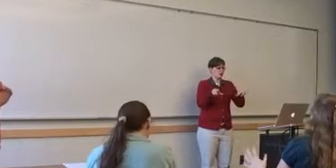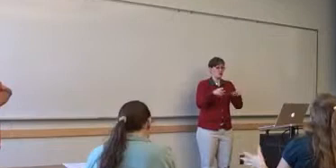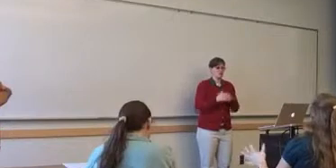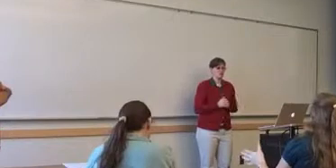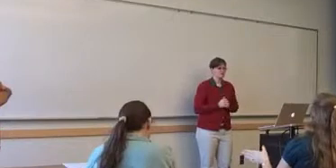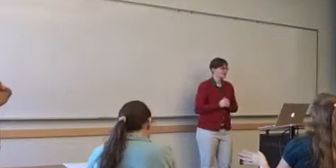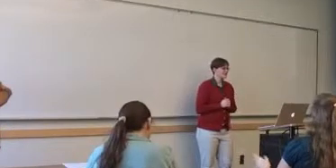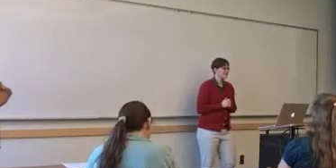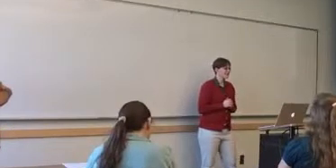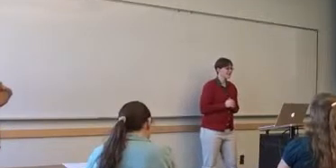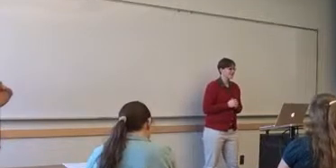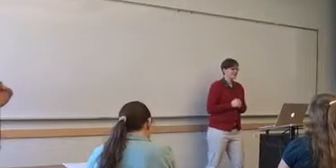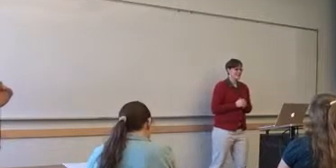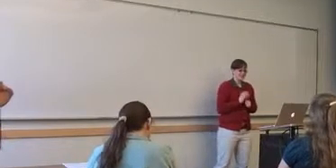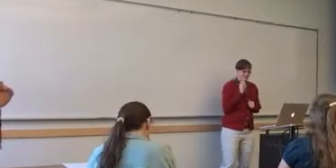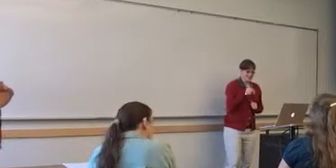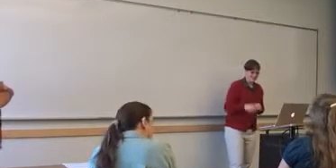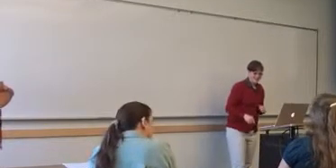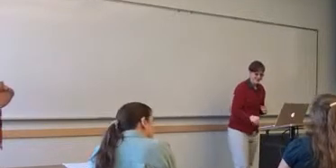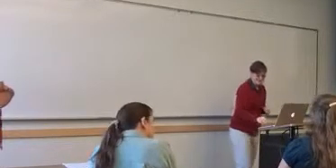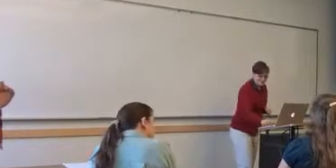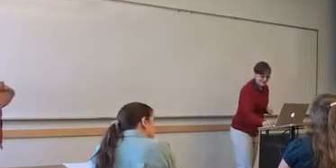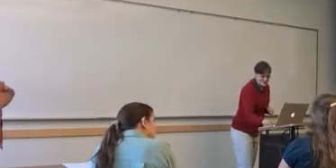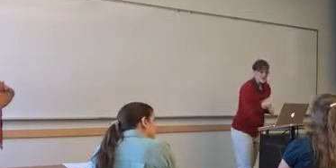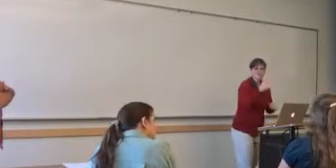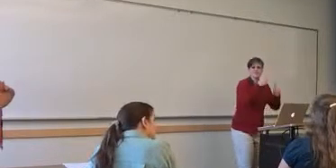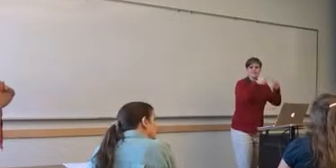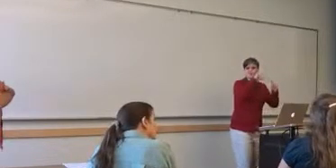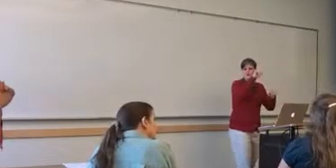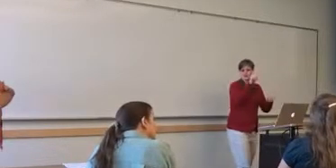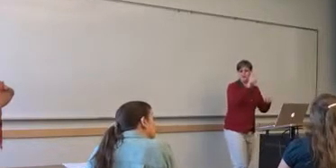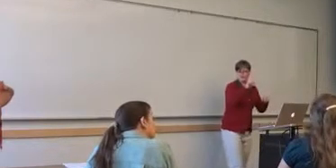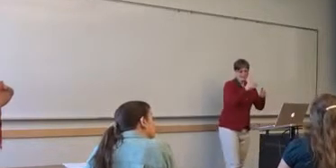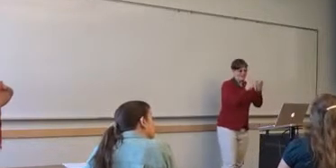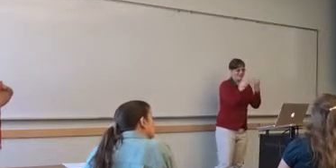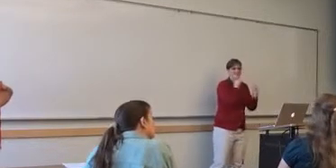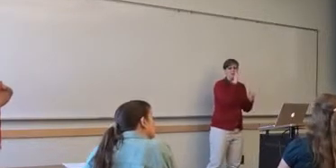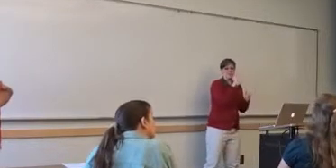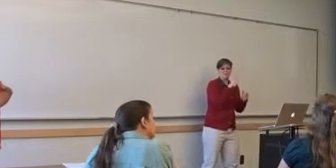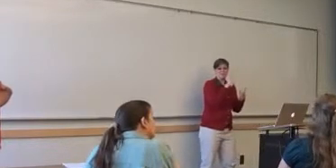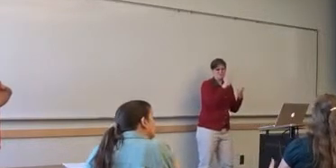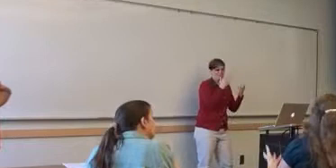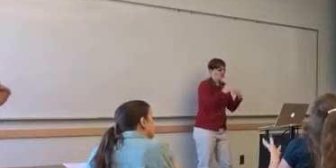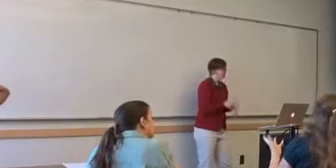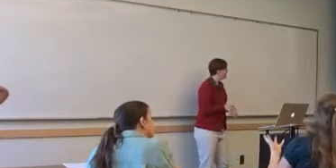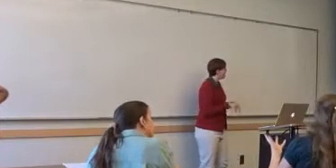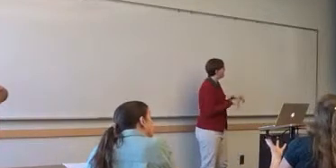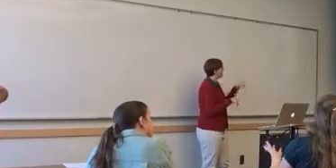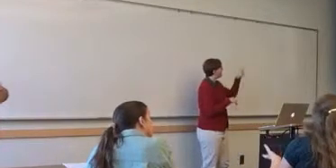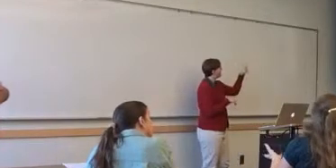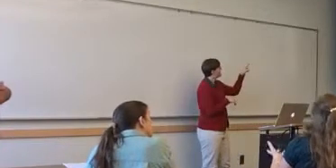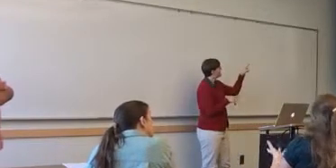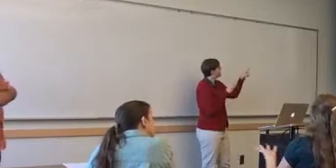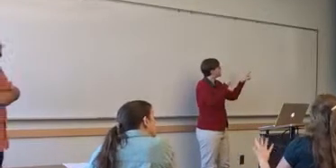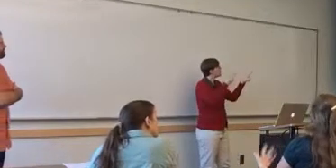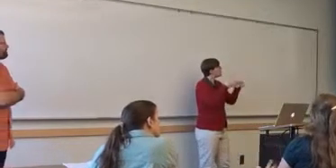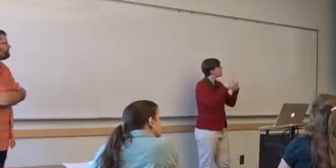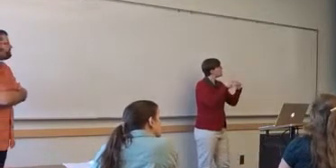Before you can really understand the difference between the two, you kind of need to have a background. So, first question, kind of a warm-up.